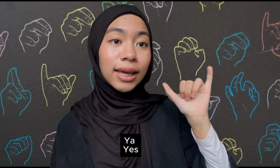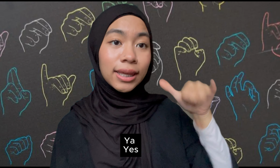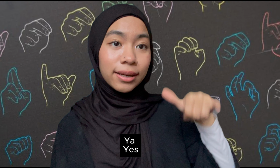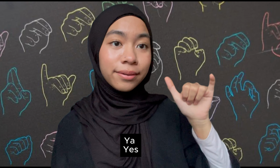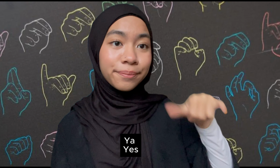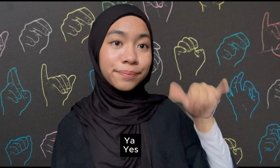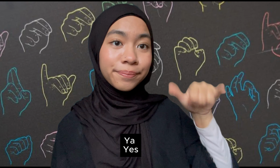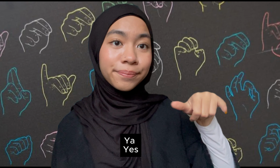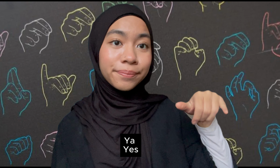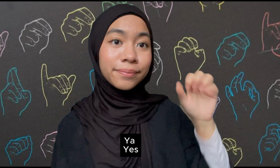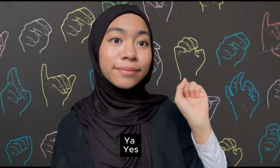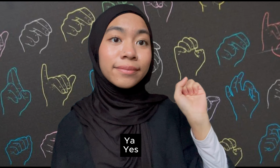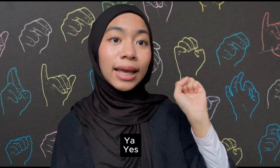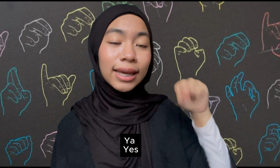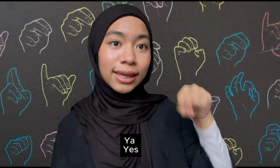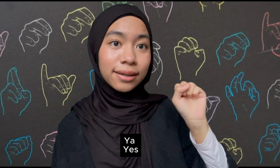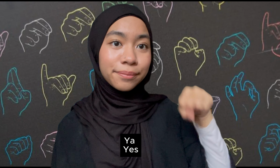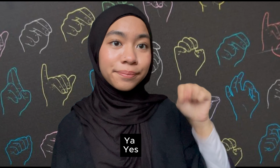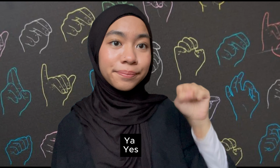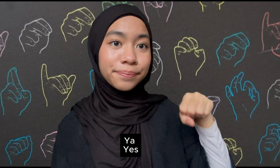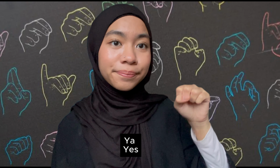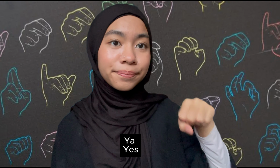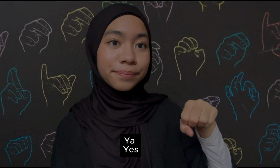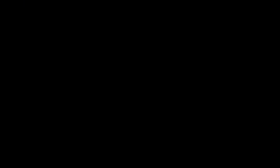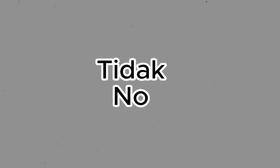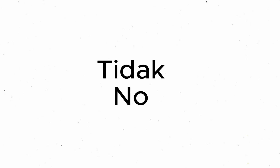Ya. Ya.